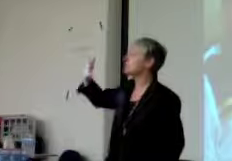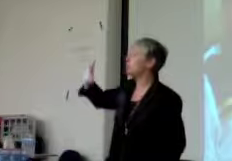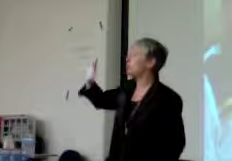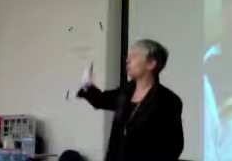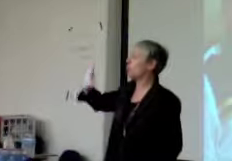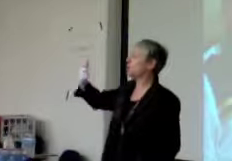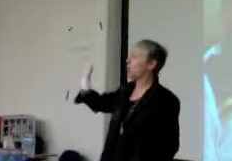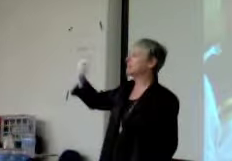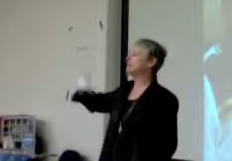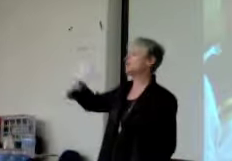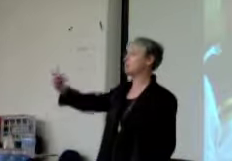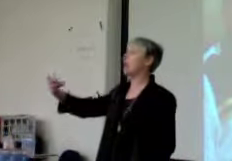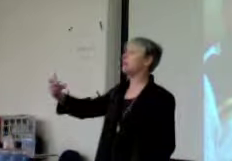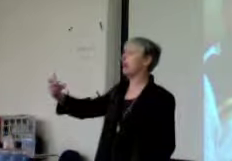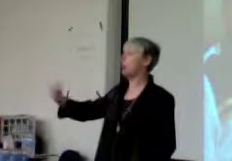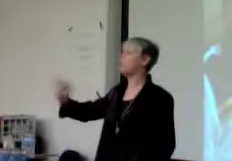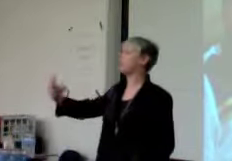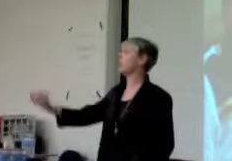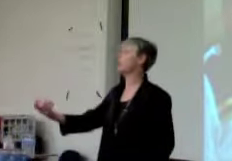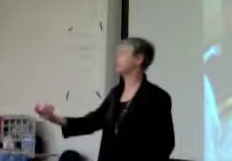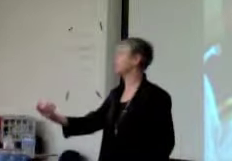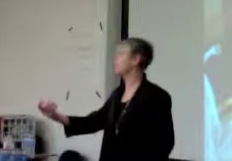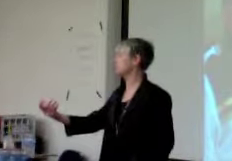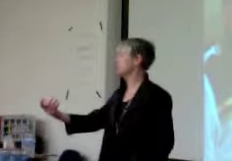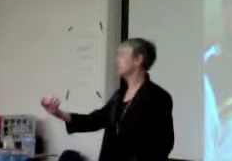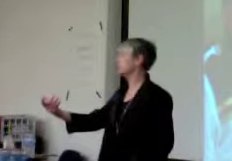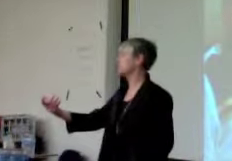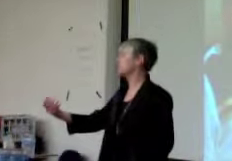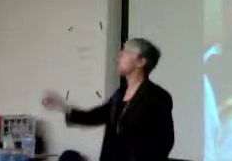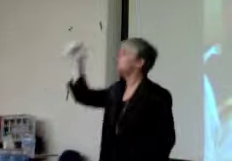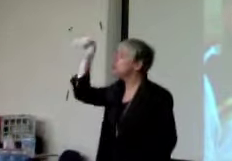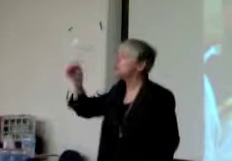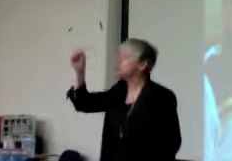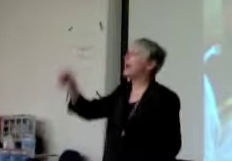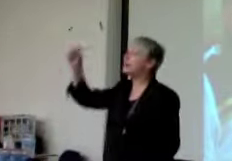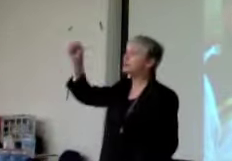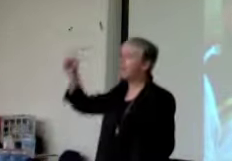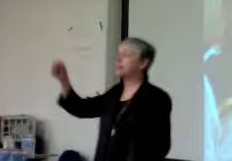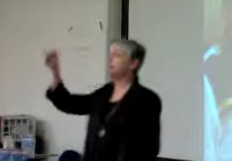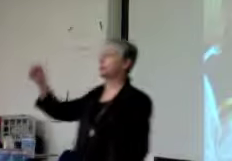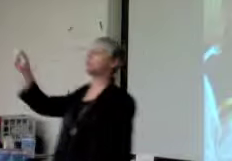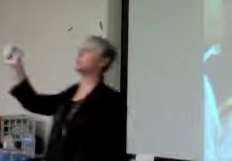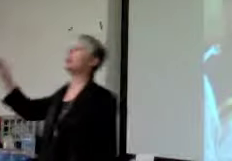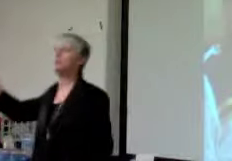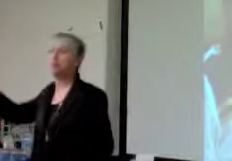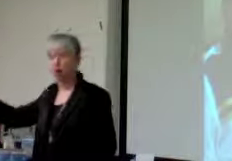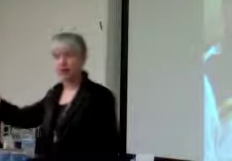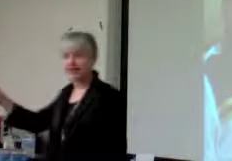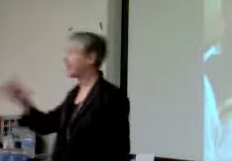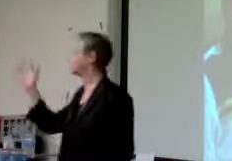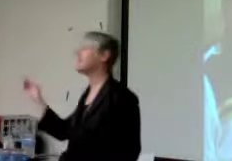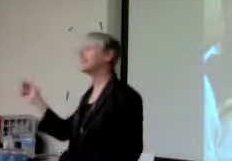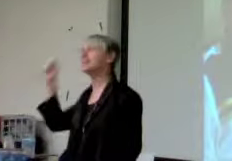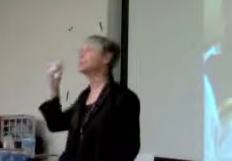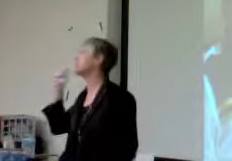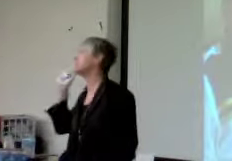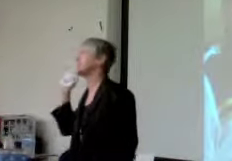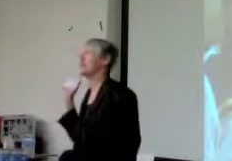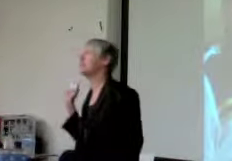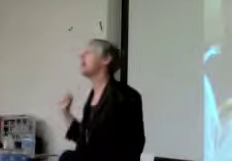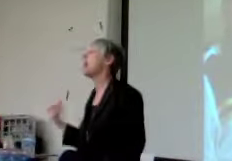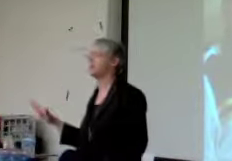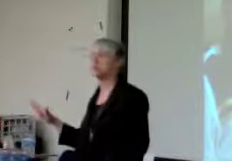make sense of the world in ways that we then write about and hopefully find it useful to somebody else. You guys are getting to participate in that process. And I gotta tell you, that